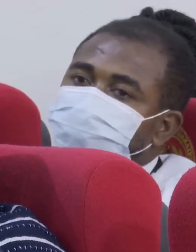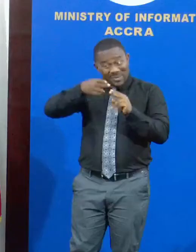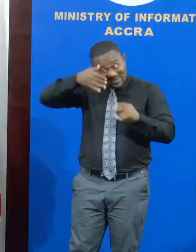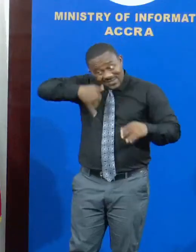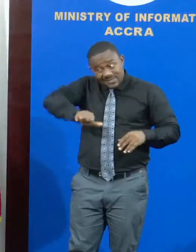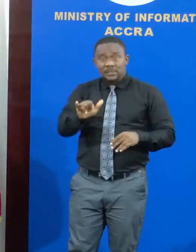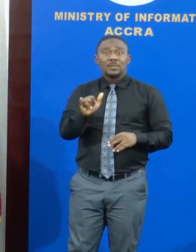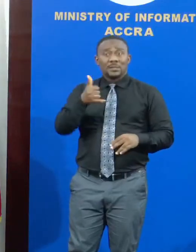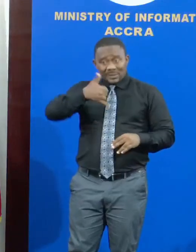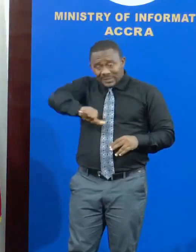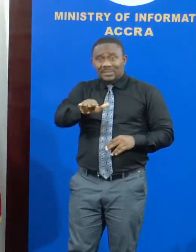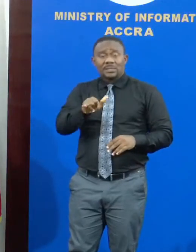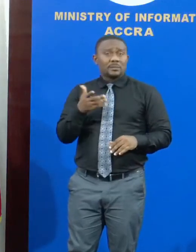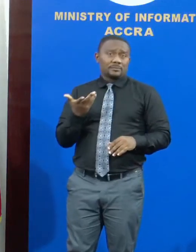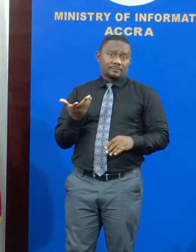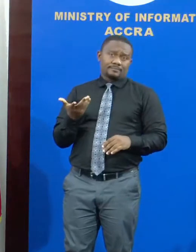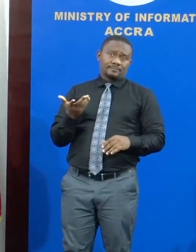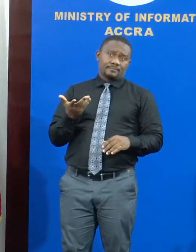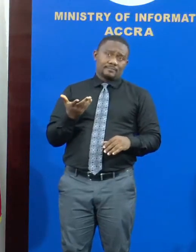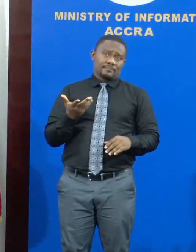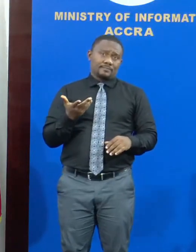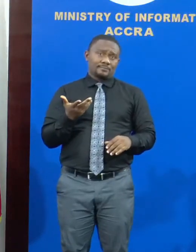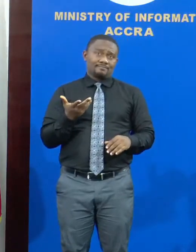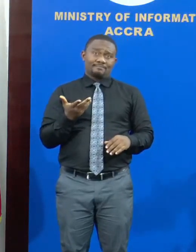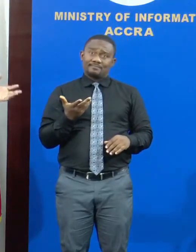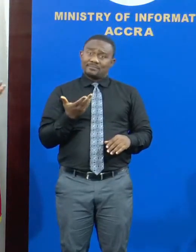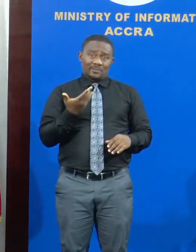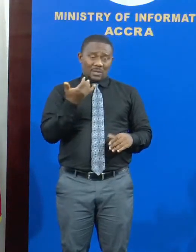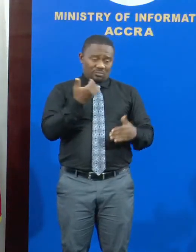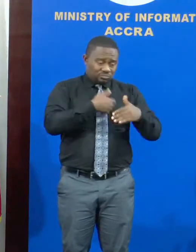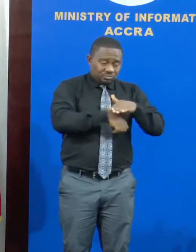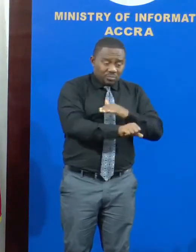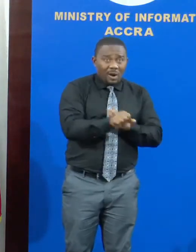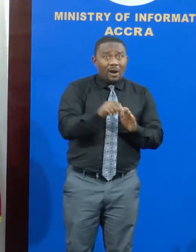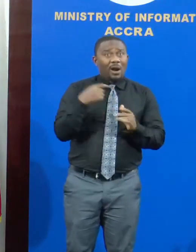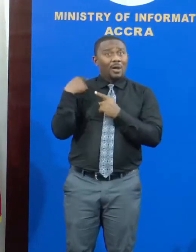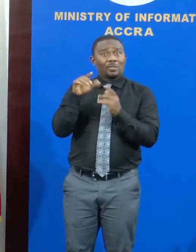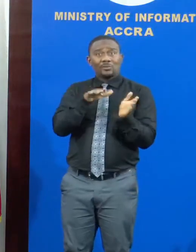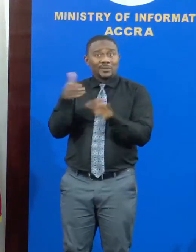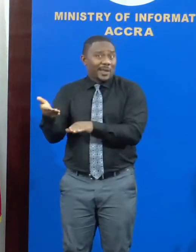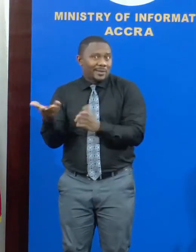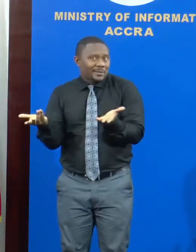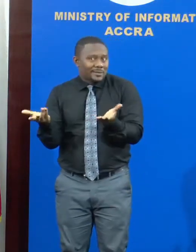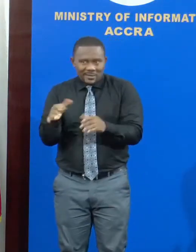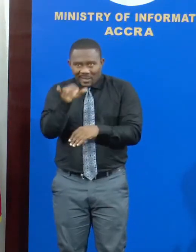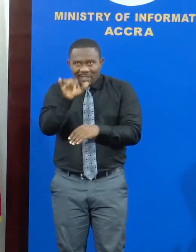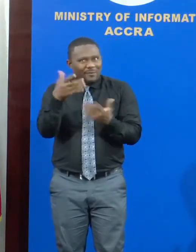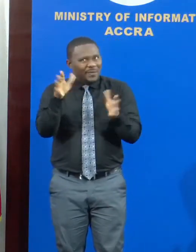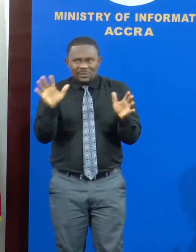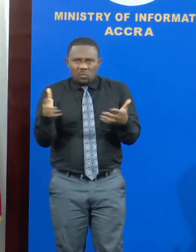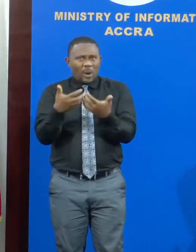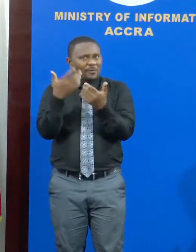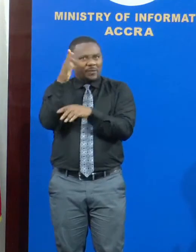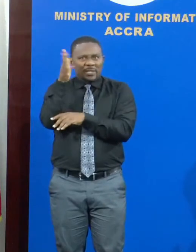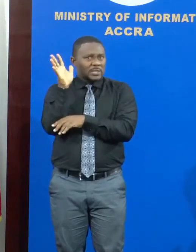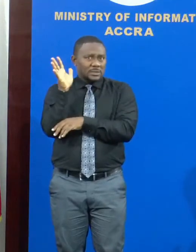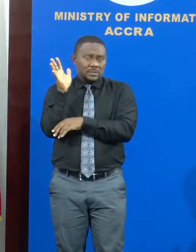going to stay with you from cradle to the grave. So once that merger is done once,